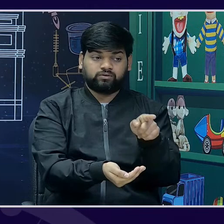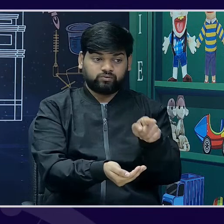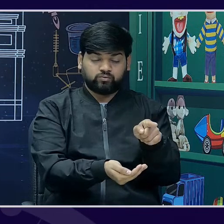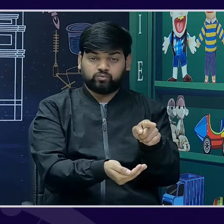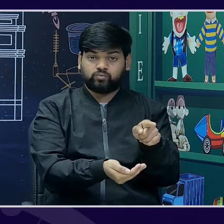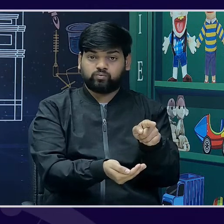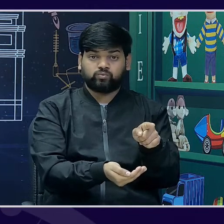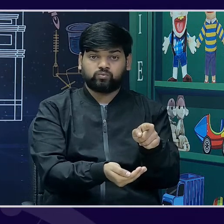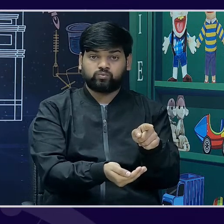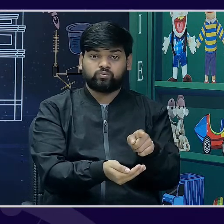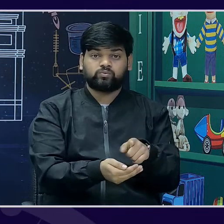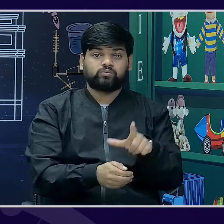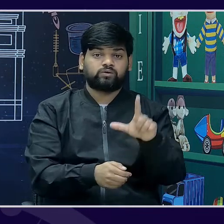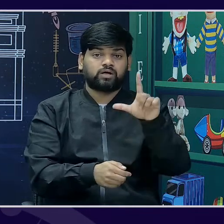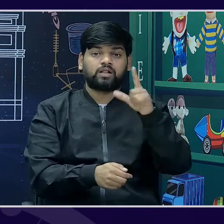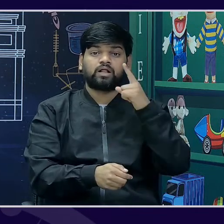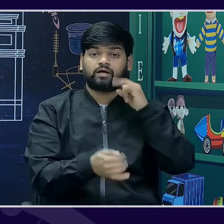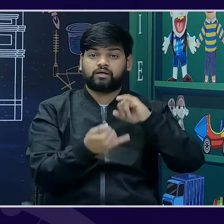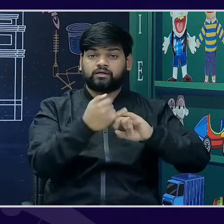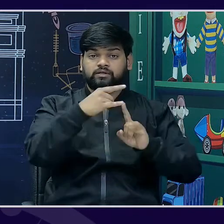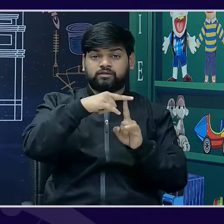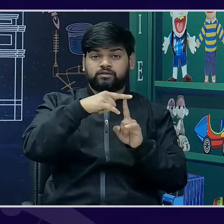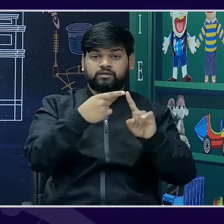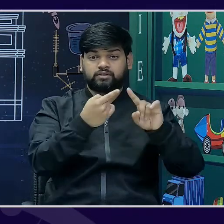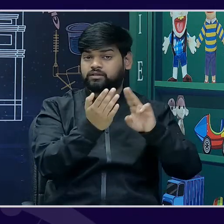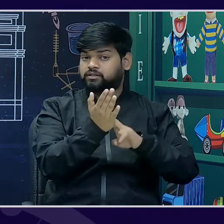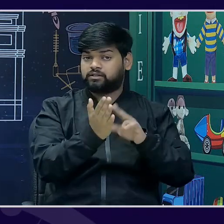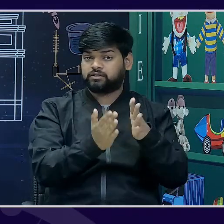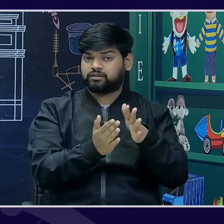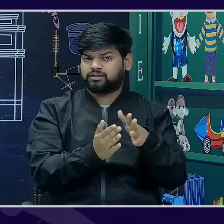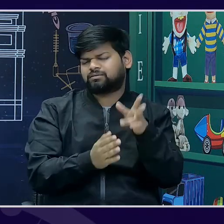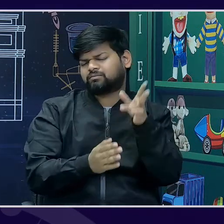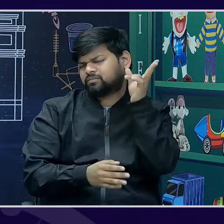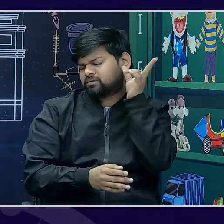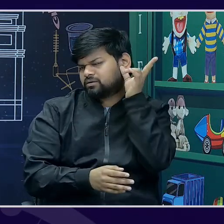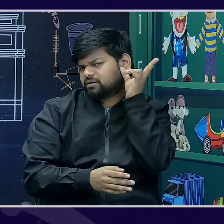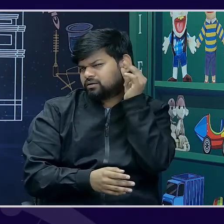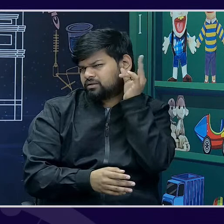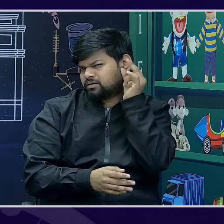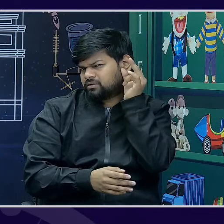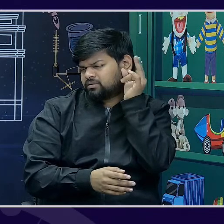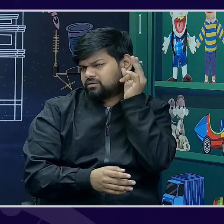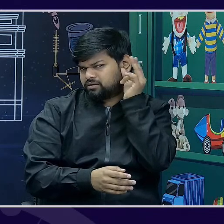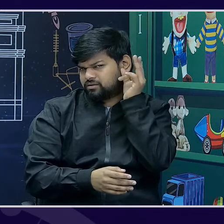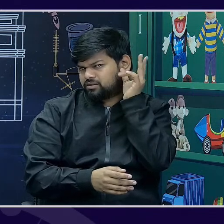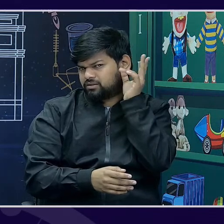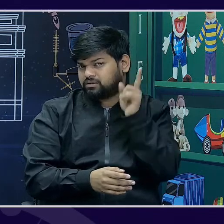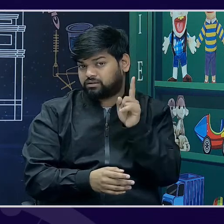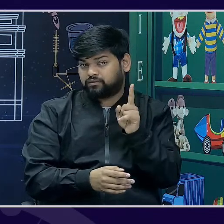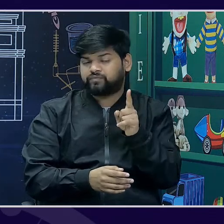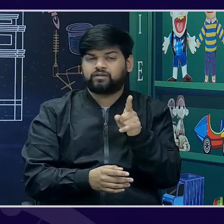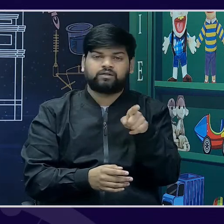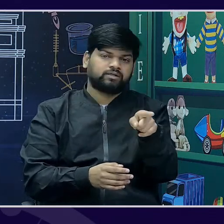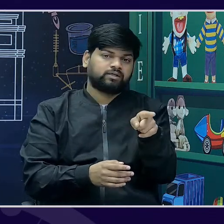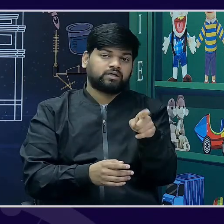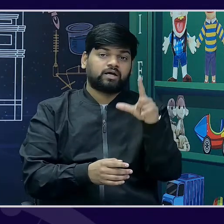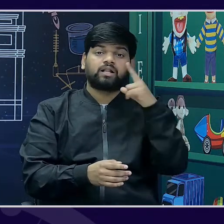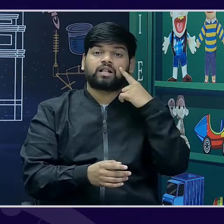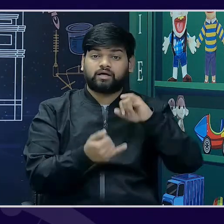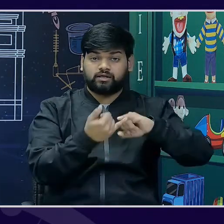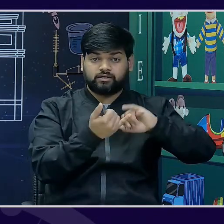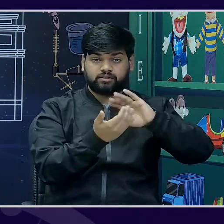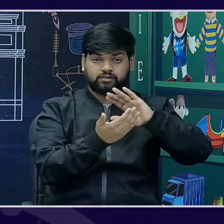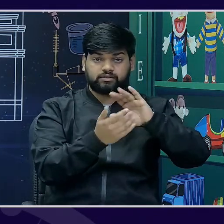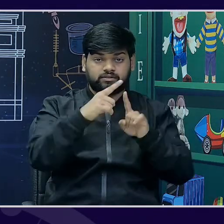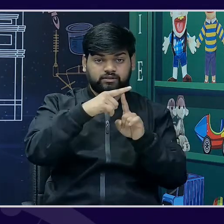able to listen. Listen and hearing is basically, you know that there is sound, but you don't know what sound means. So that meaning has to